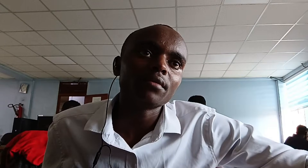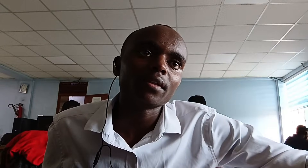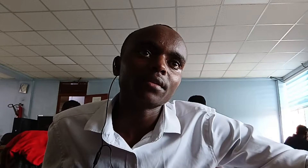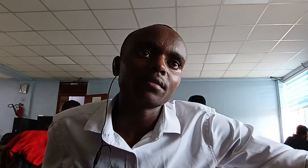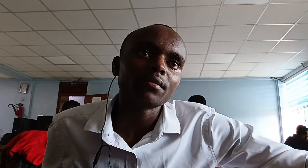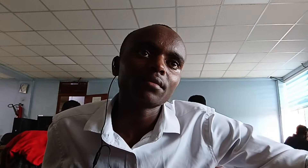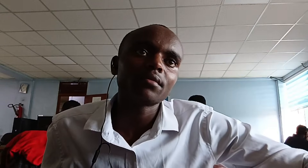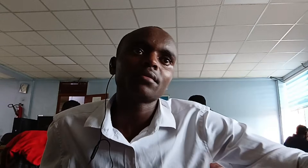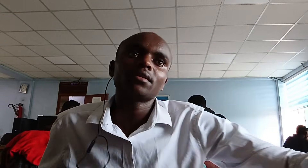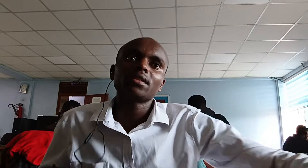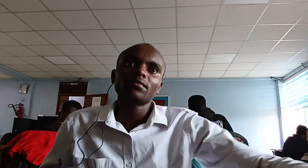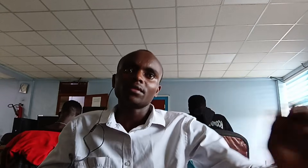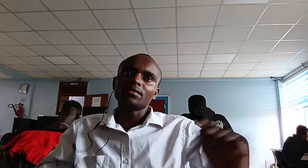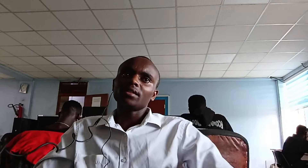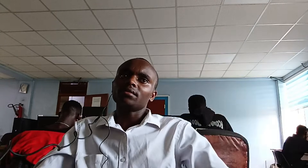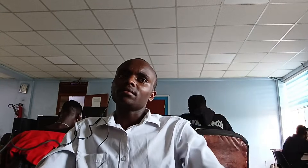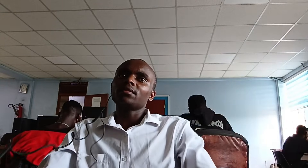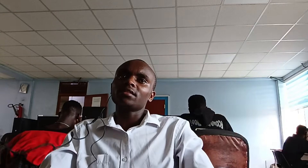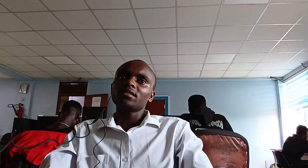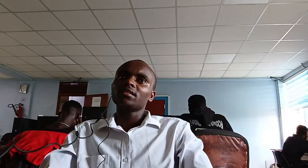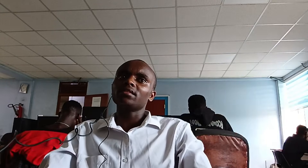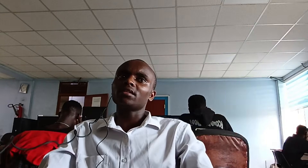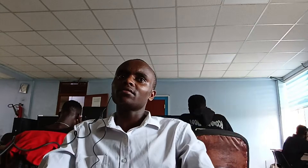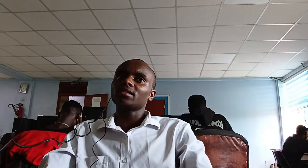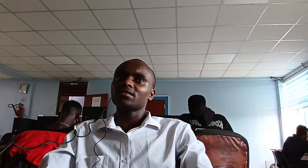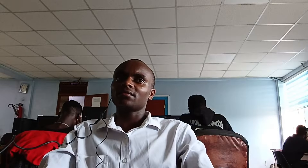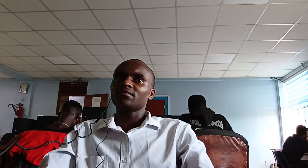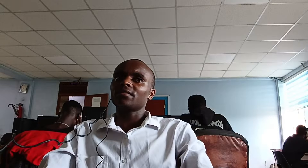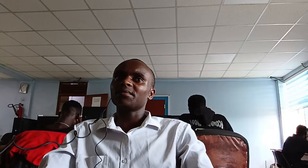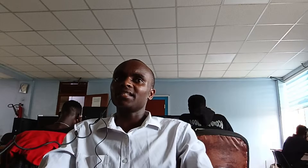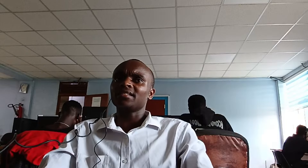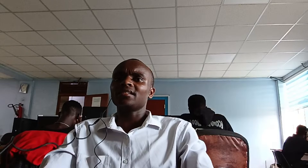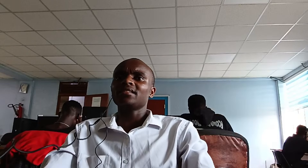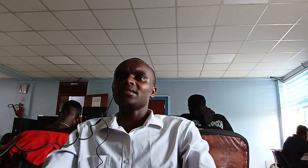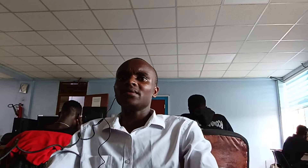duration. The sign for duration, is it in the context of family and related words?